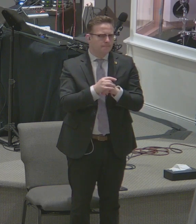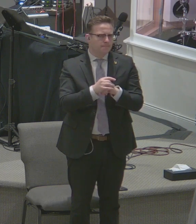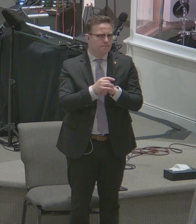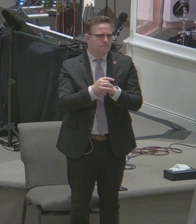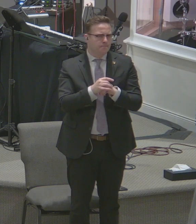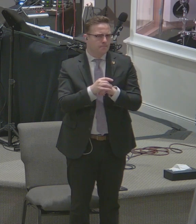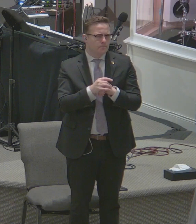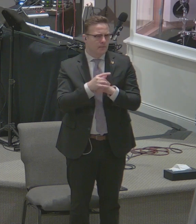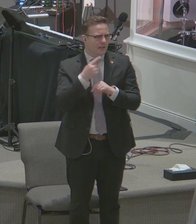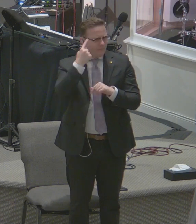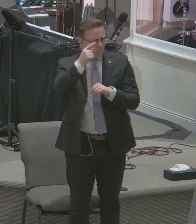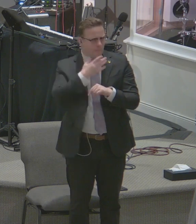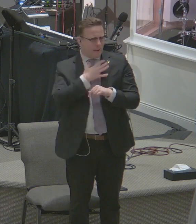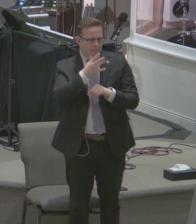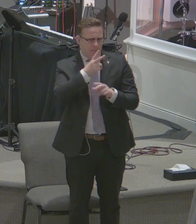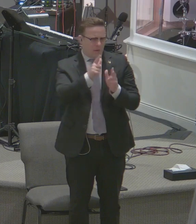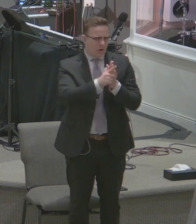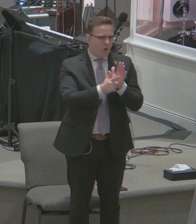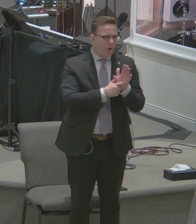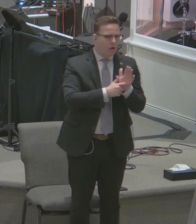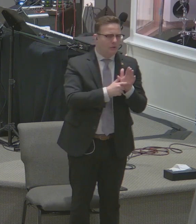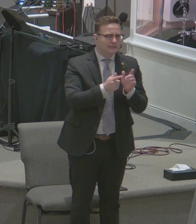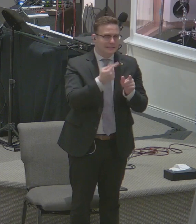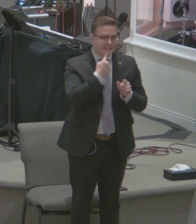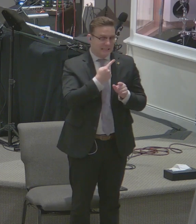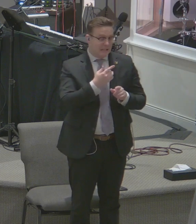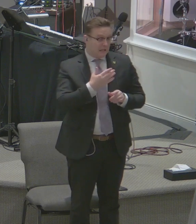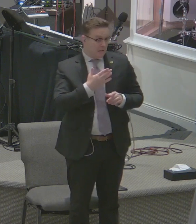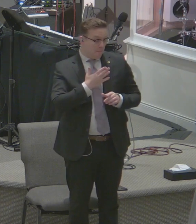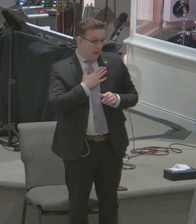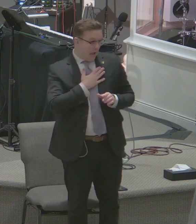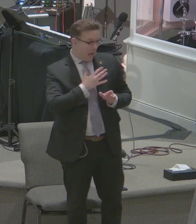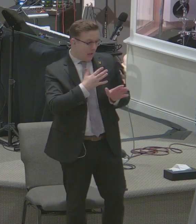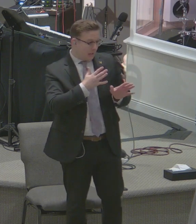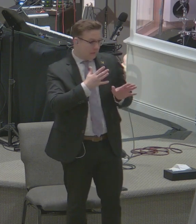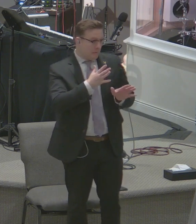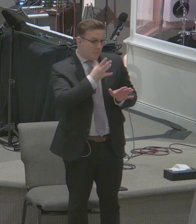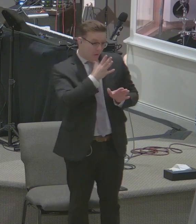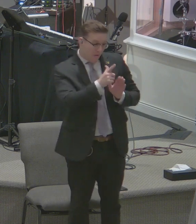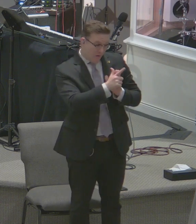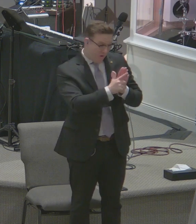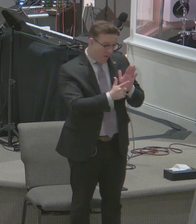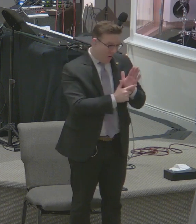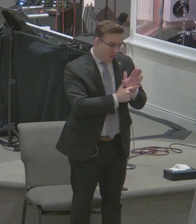about you are an epistle known and read of all men, and I said, let me tell you what her letter says, and